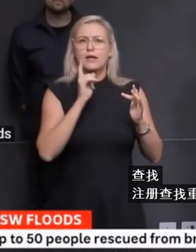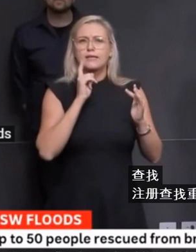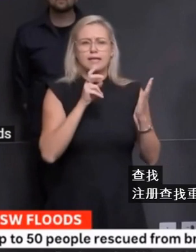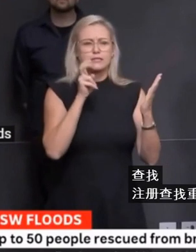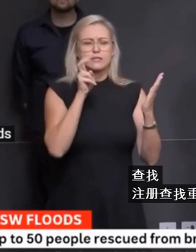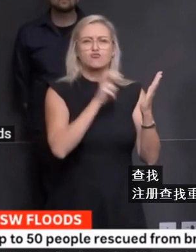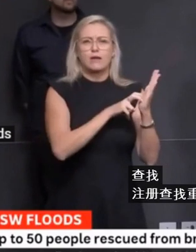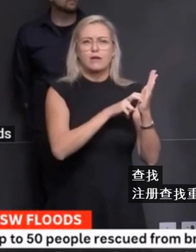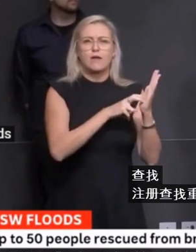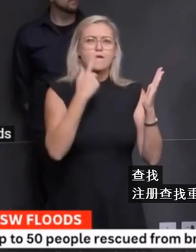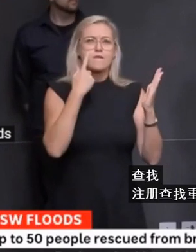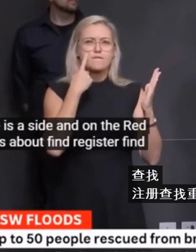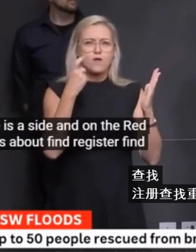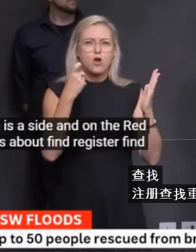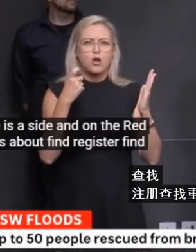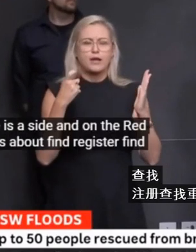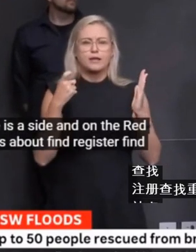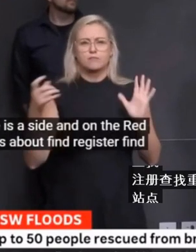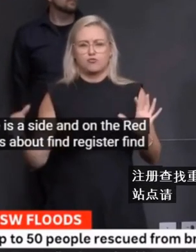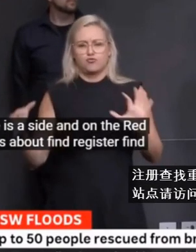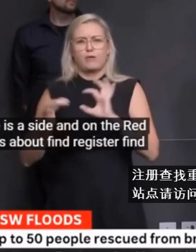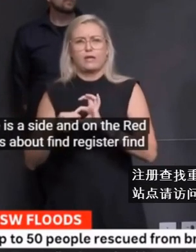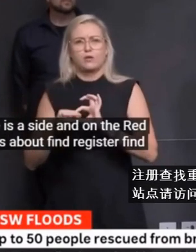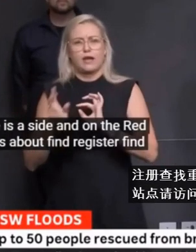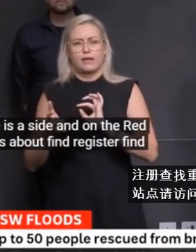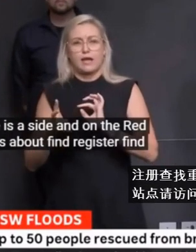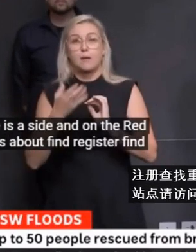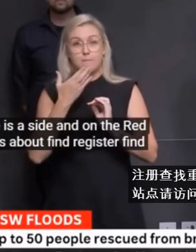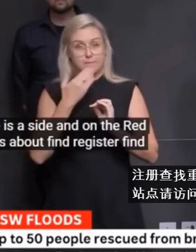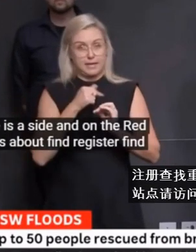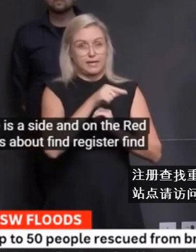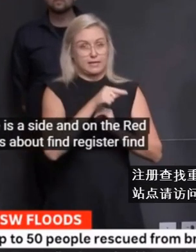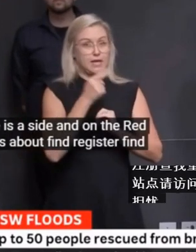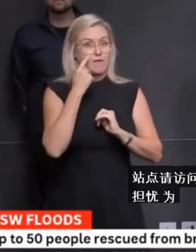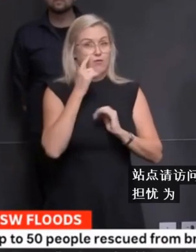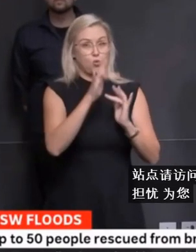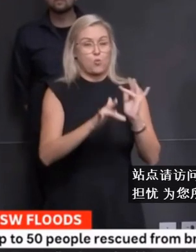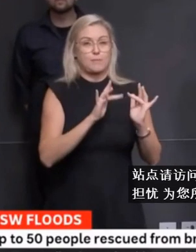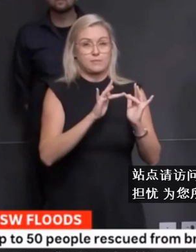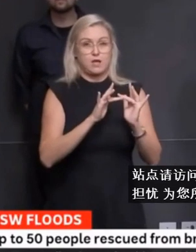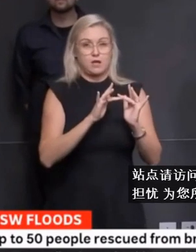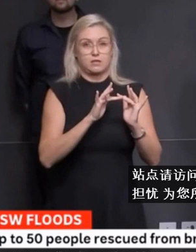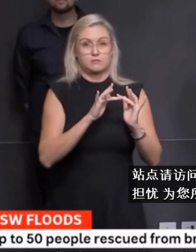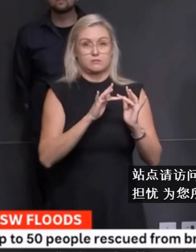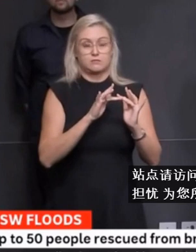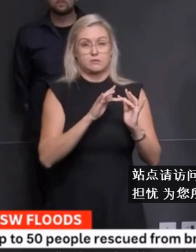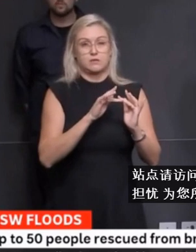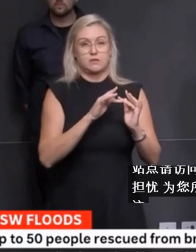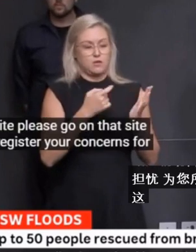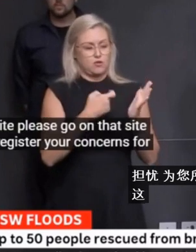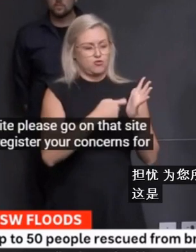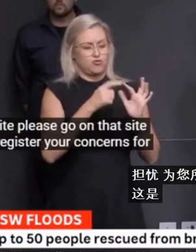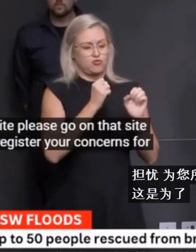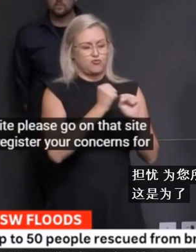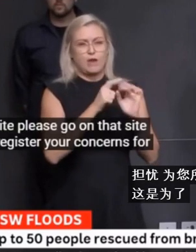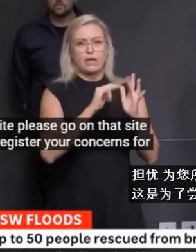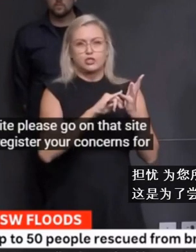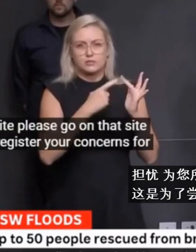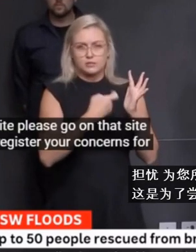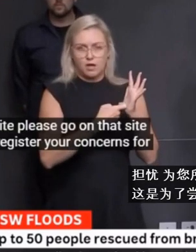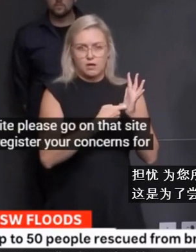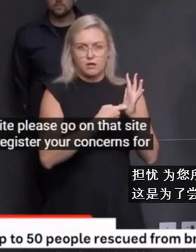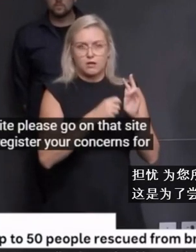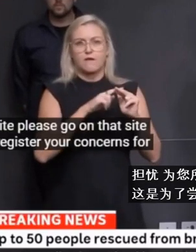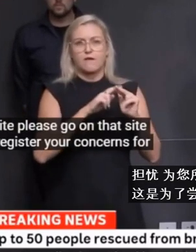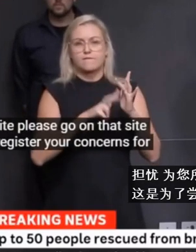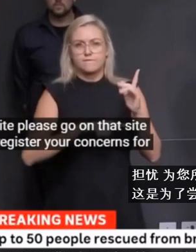register, find, reunite. Please go on that site and register your concerns for your loved ones, because that is set up to try